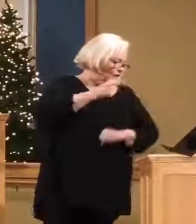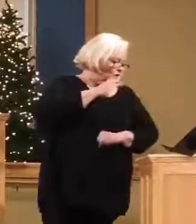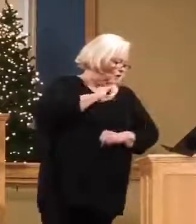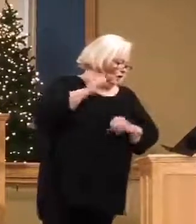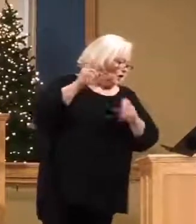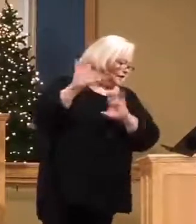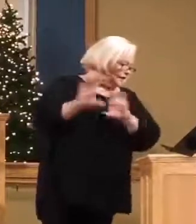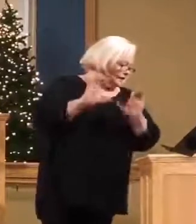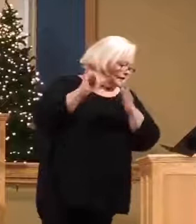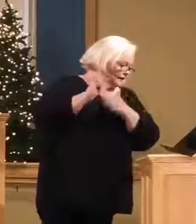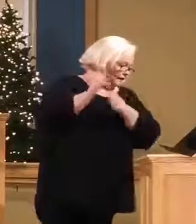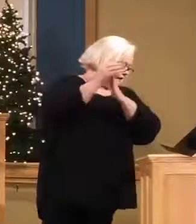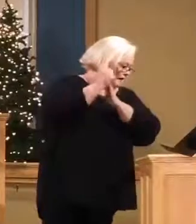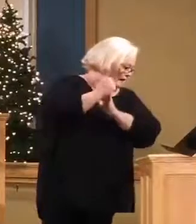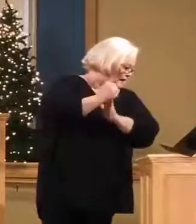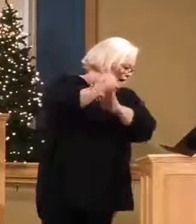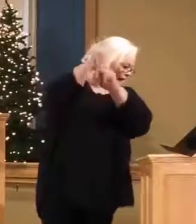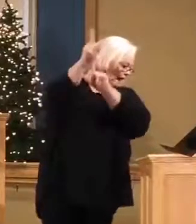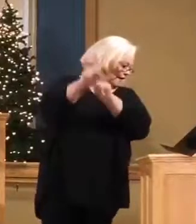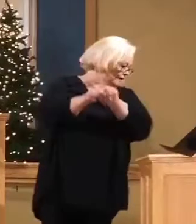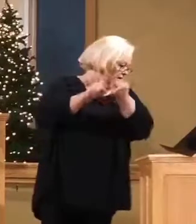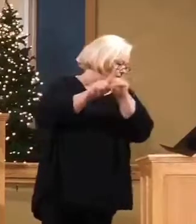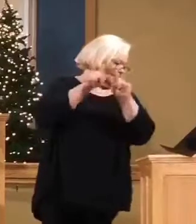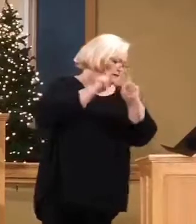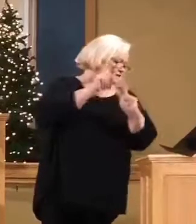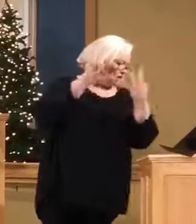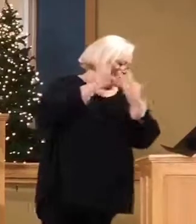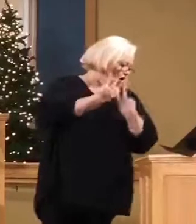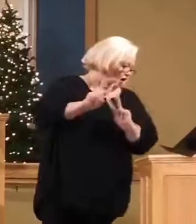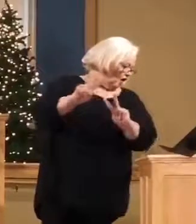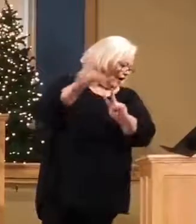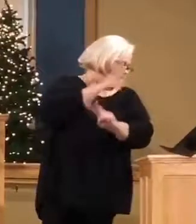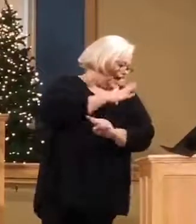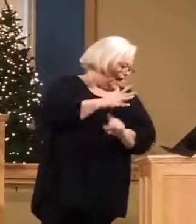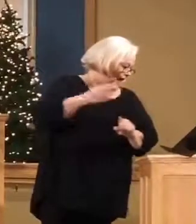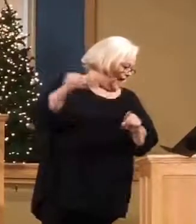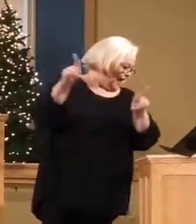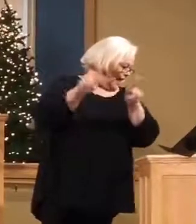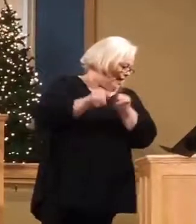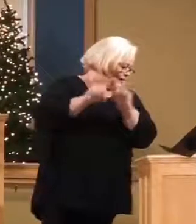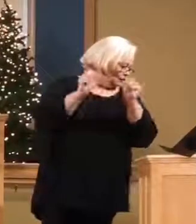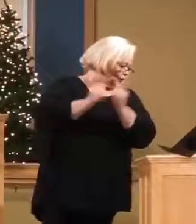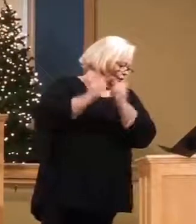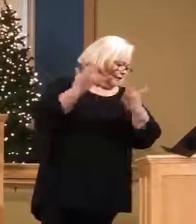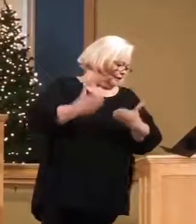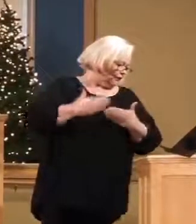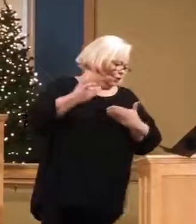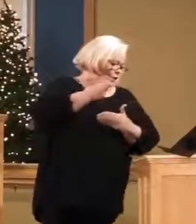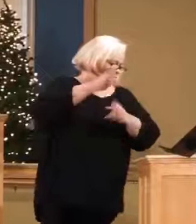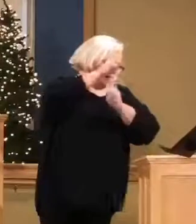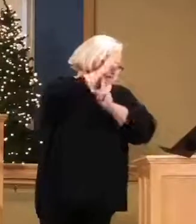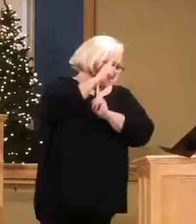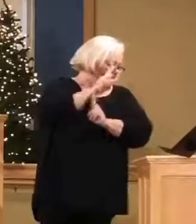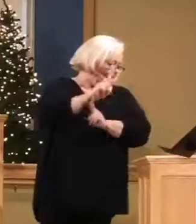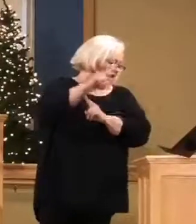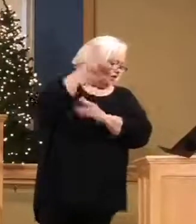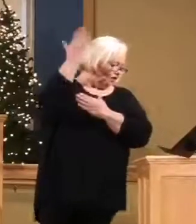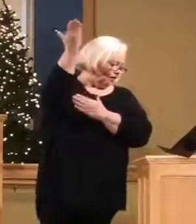star behold, as with joy they hailed its